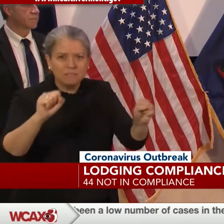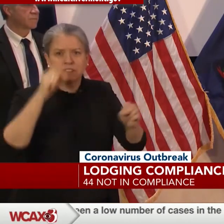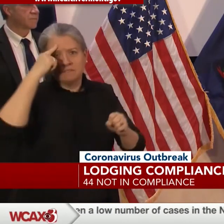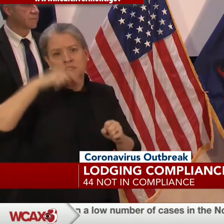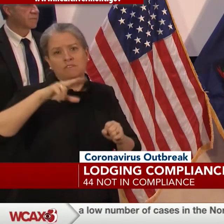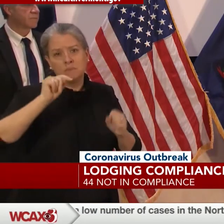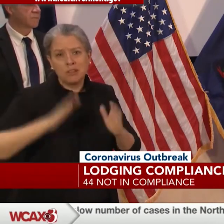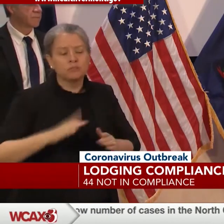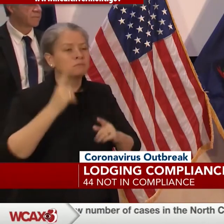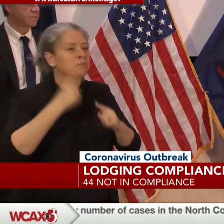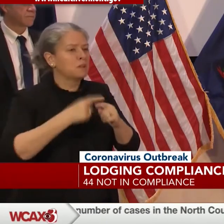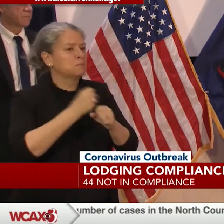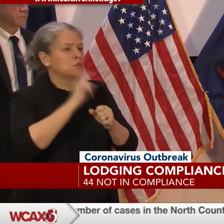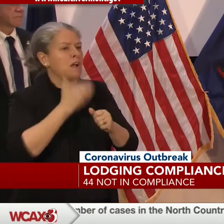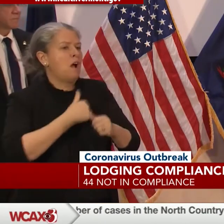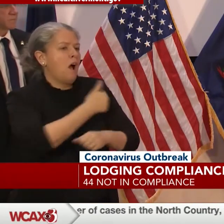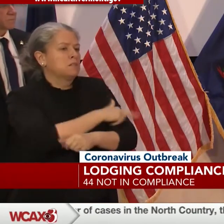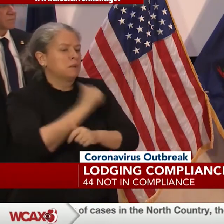capacity of our healthcare system.